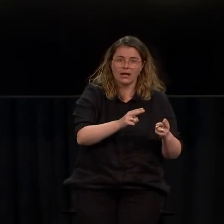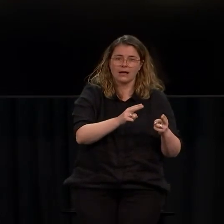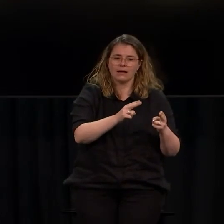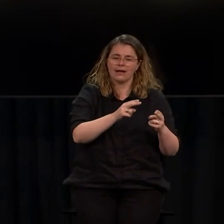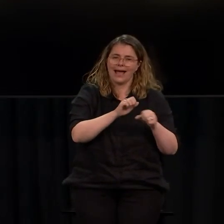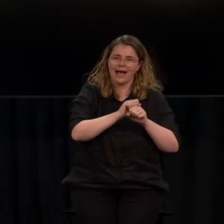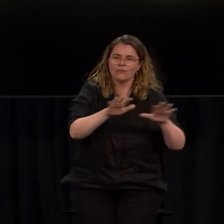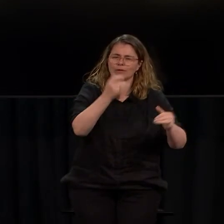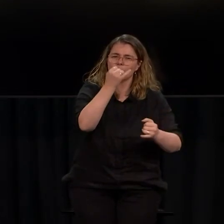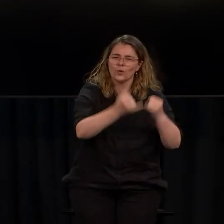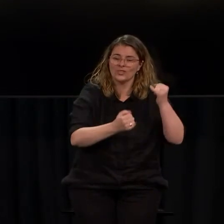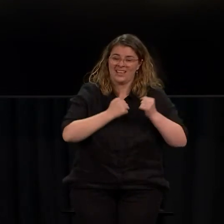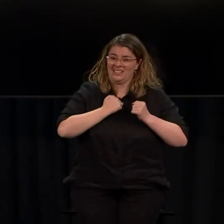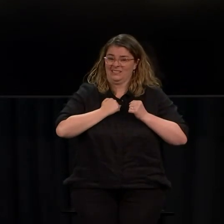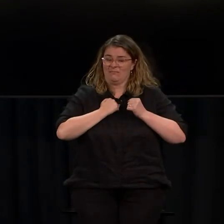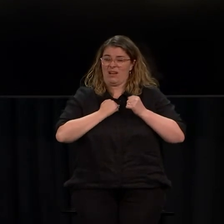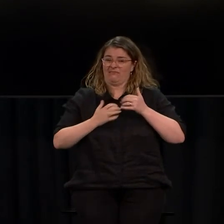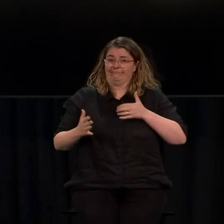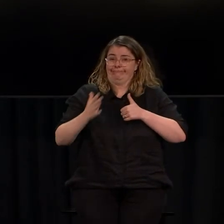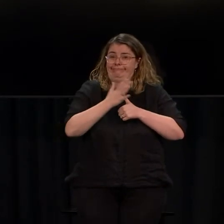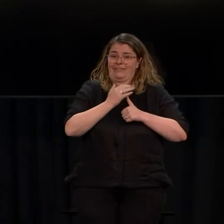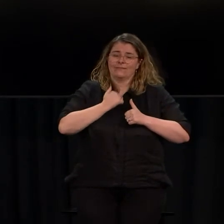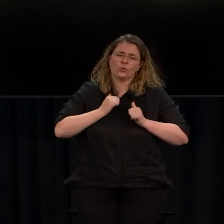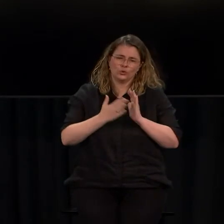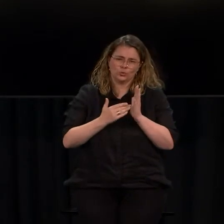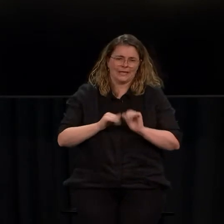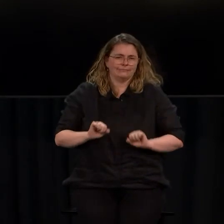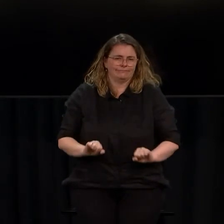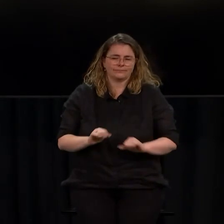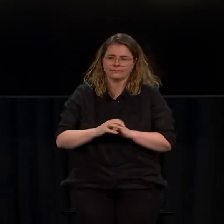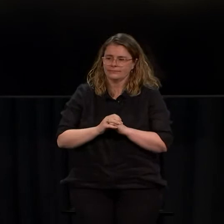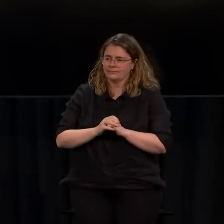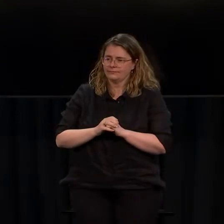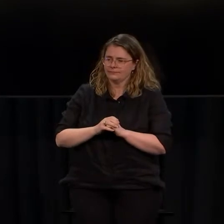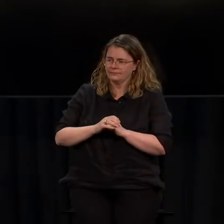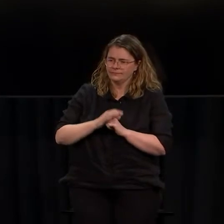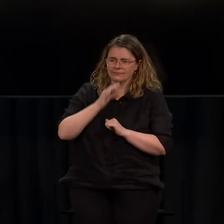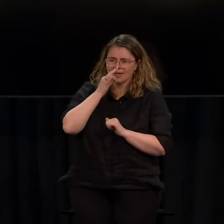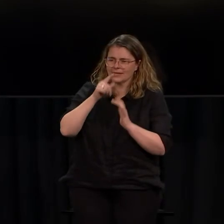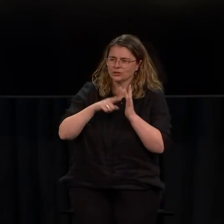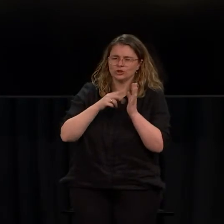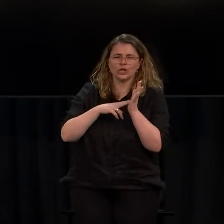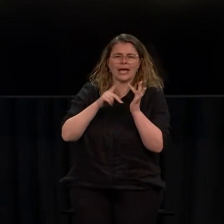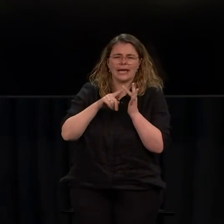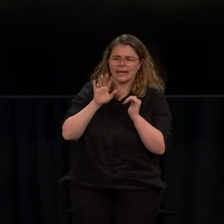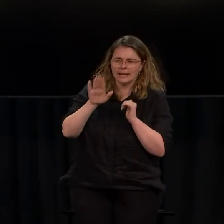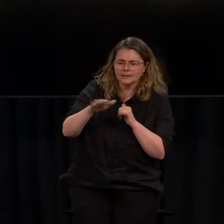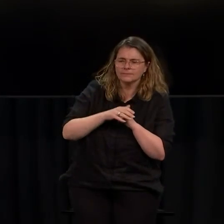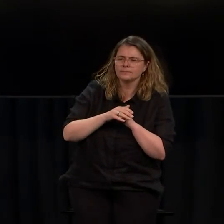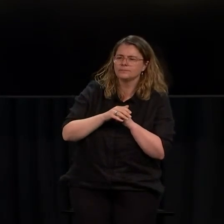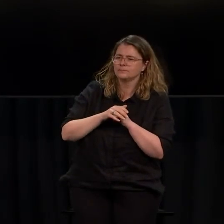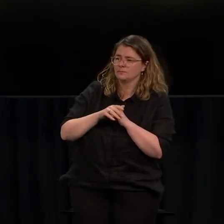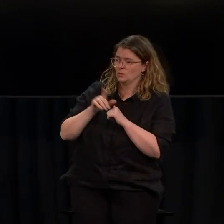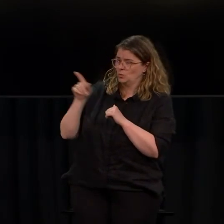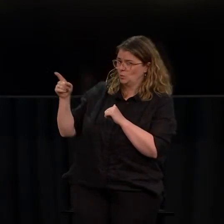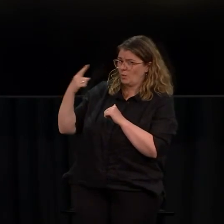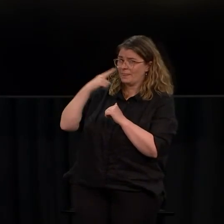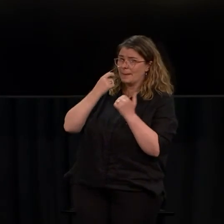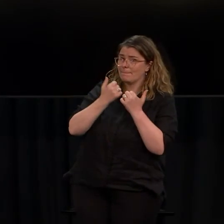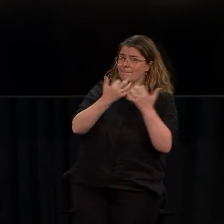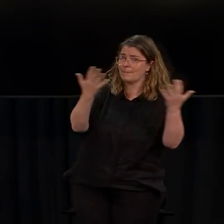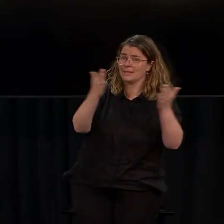scale of the outbreak. And that's really important to us in New Zealand. Do you think there's enough understanding among the